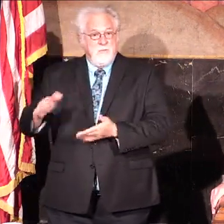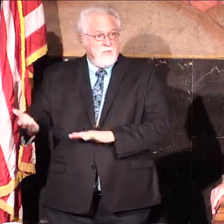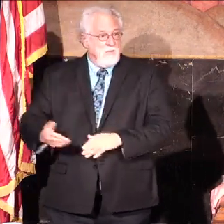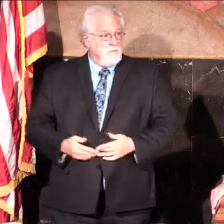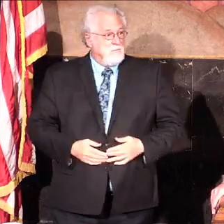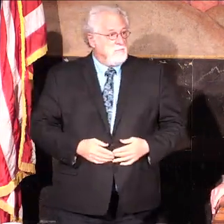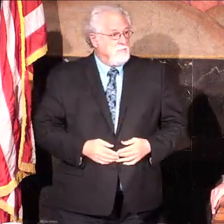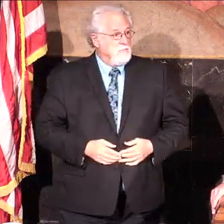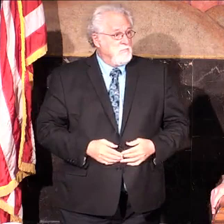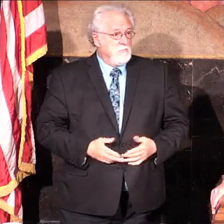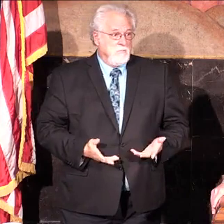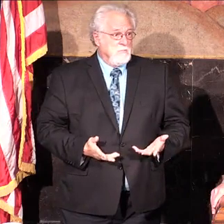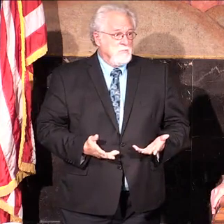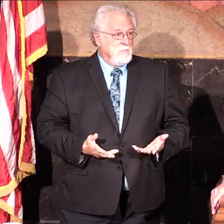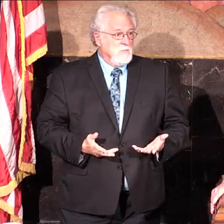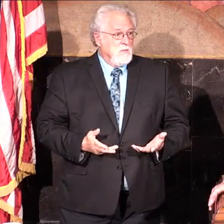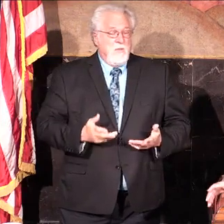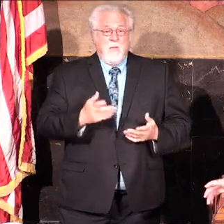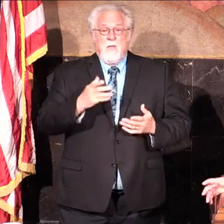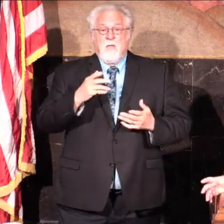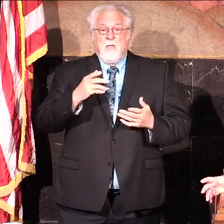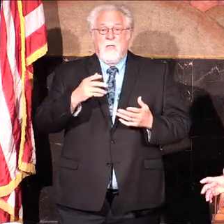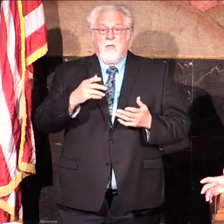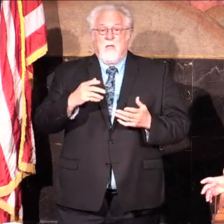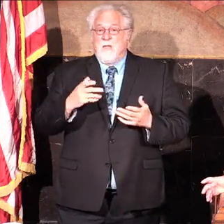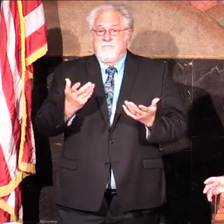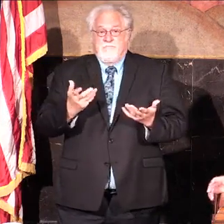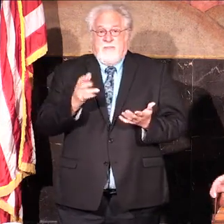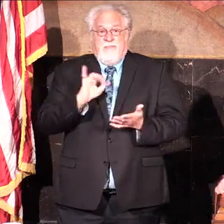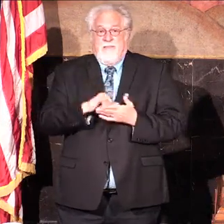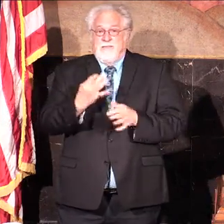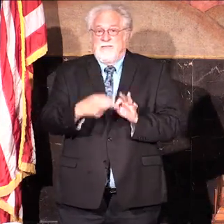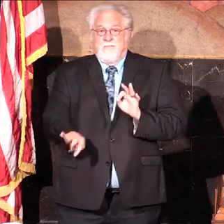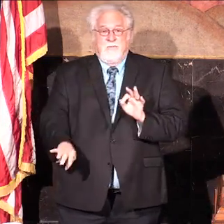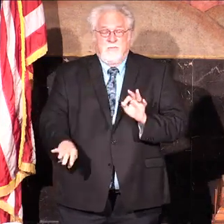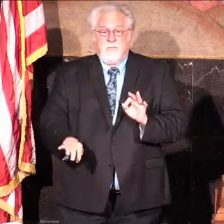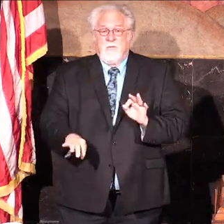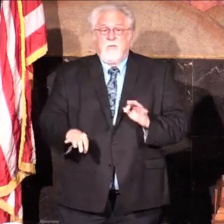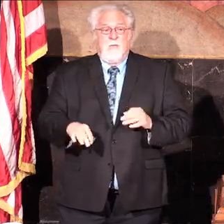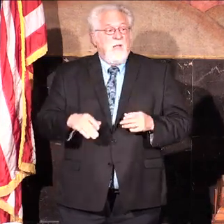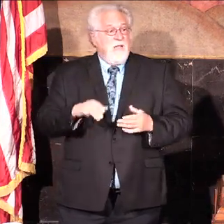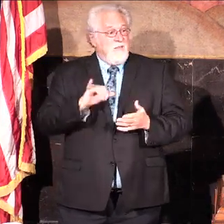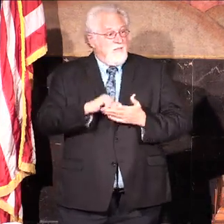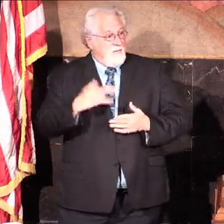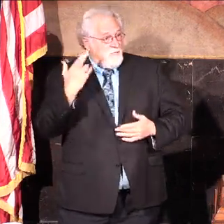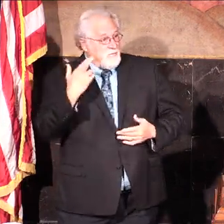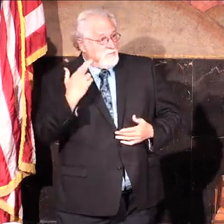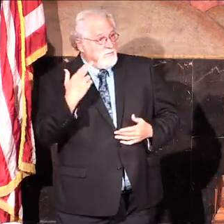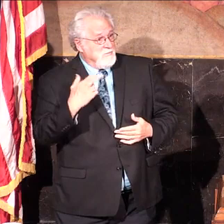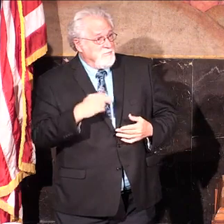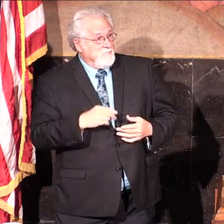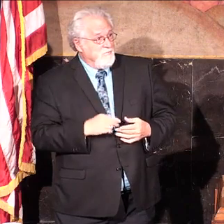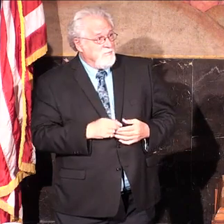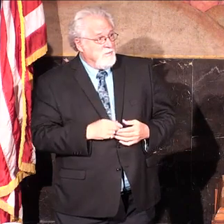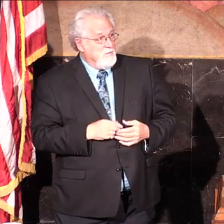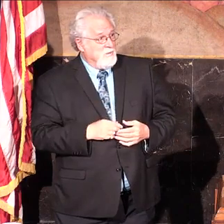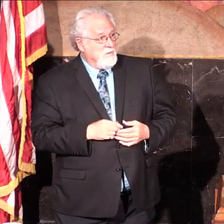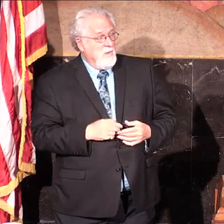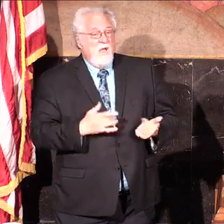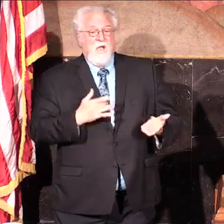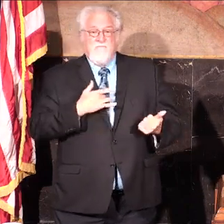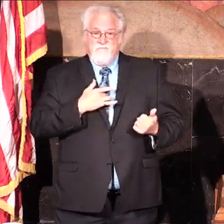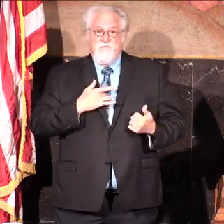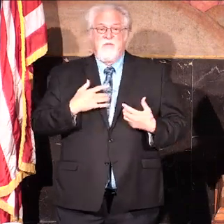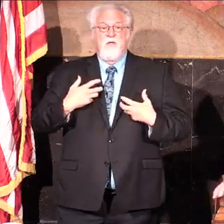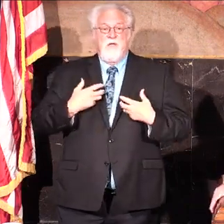die. It is just that simple. And for those reasons, I feel